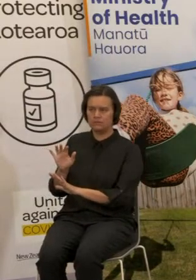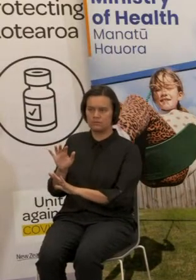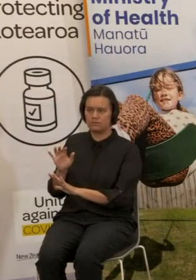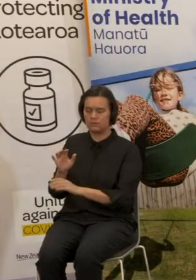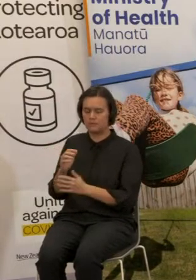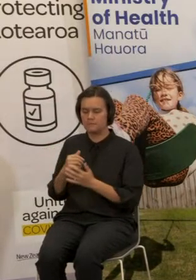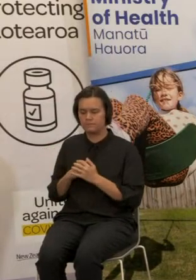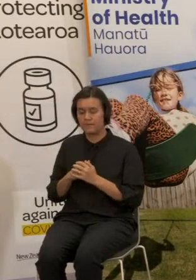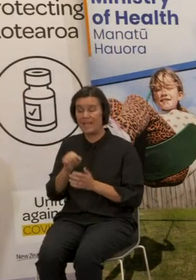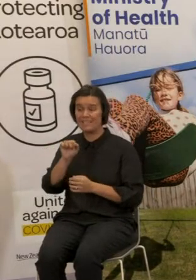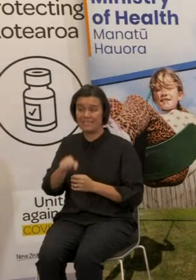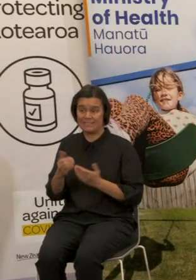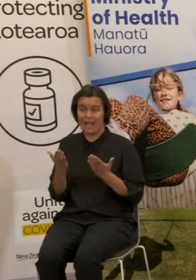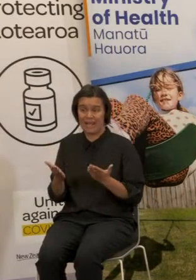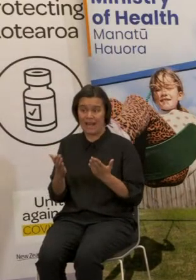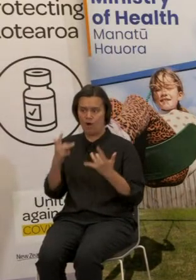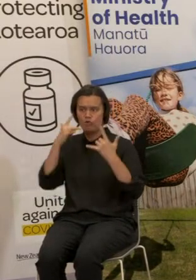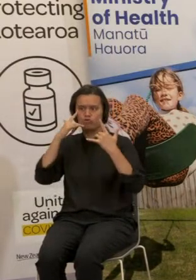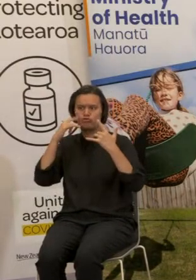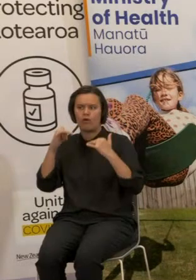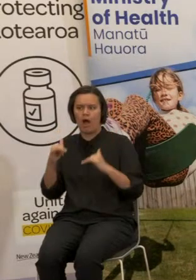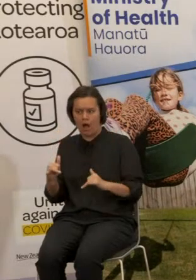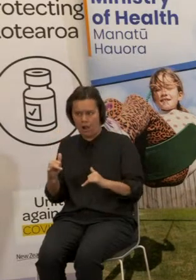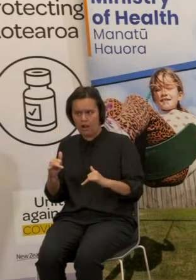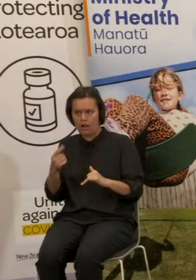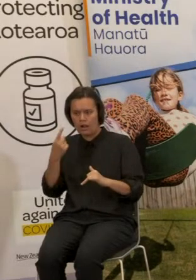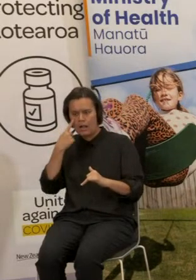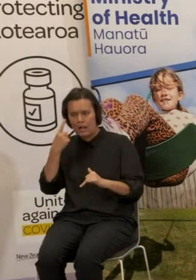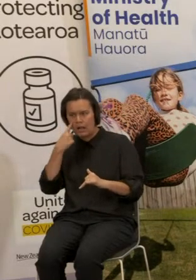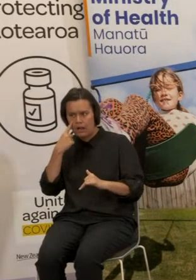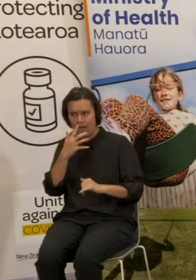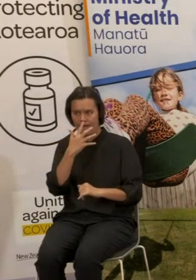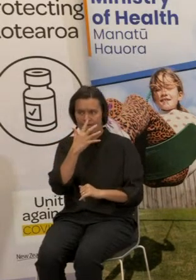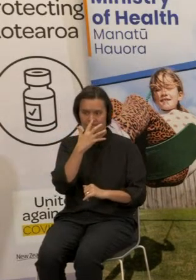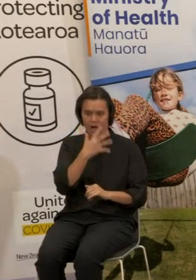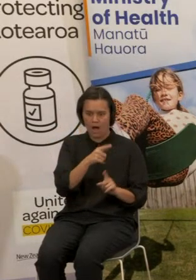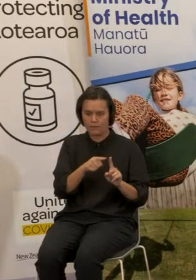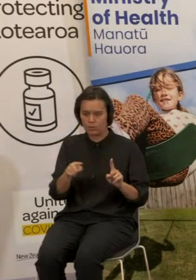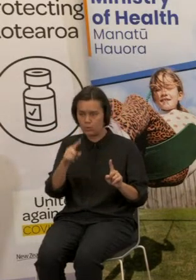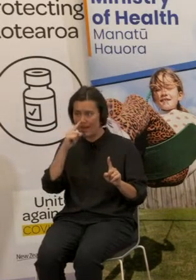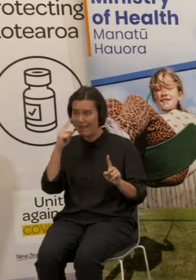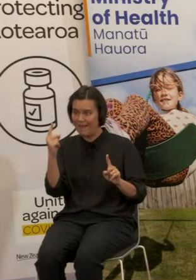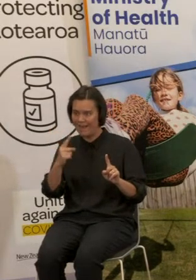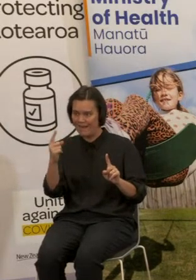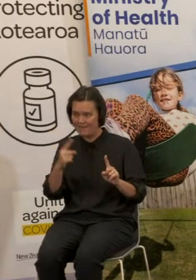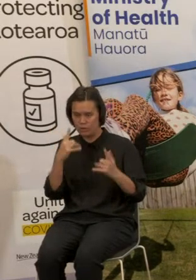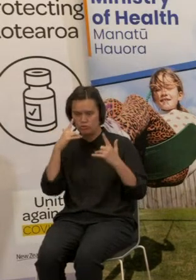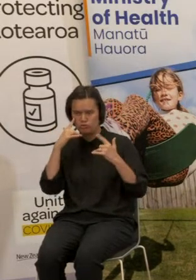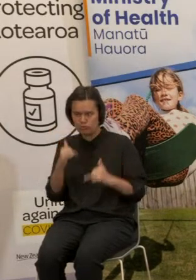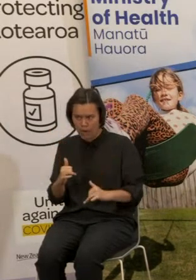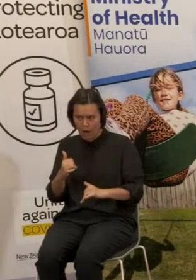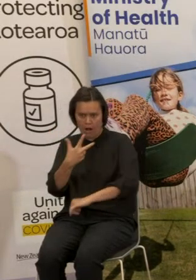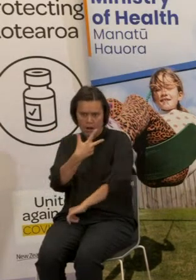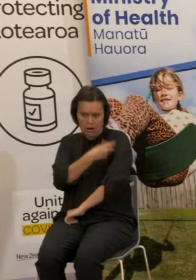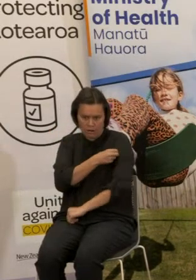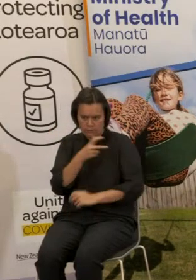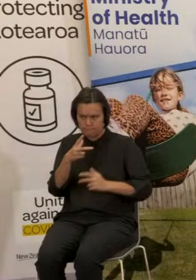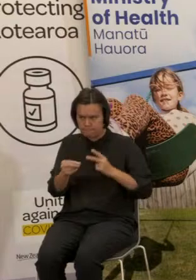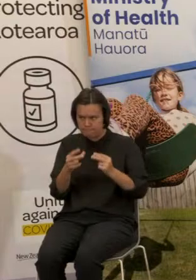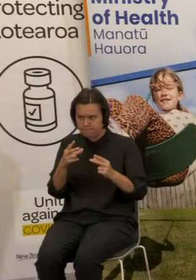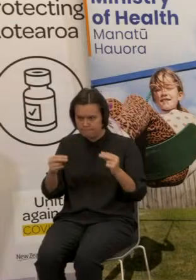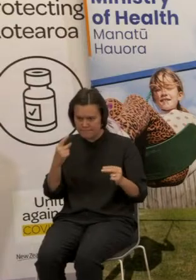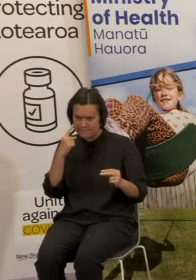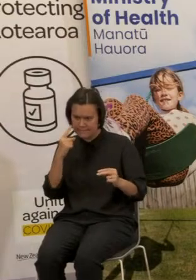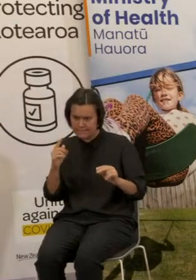randomised controlled trial evidence now, relatively small study, 2,000 to 3,000 kids. So what's very important here, and this is